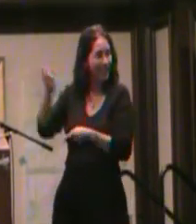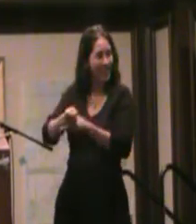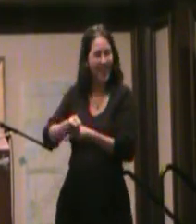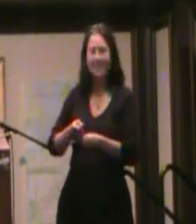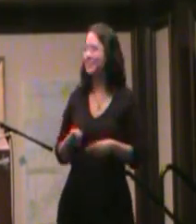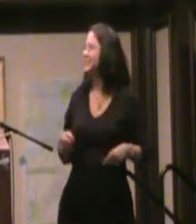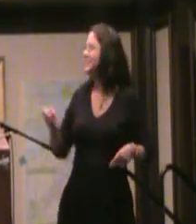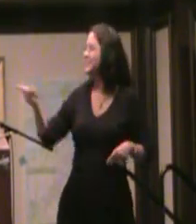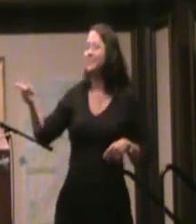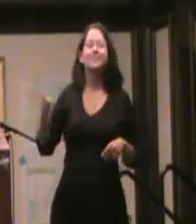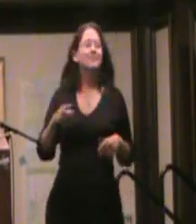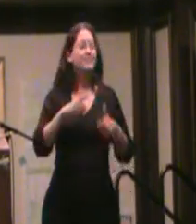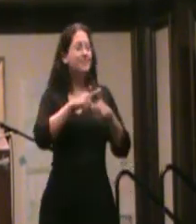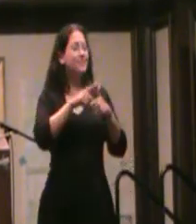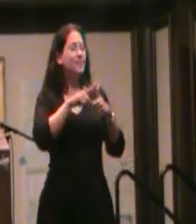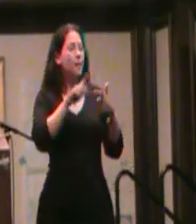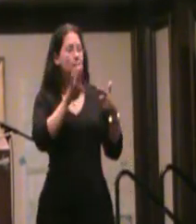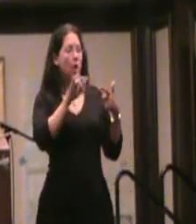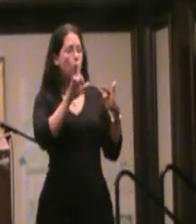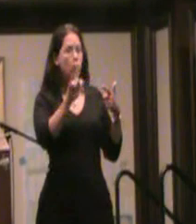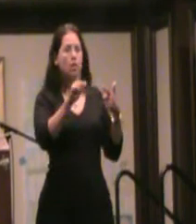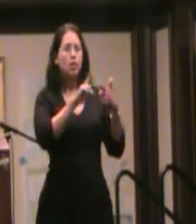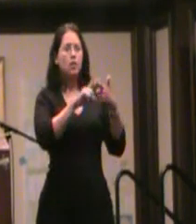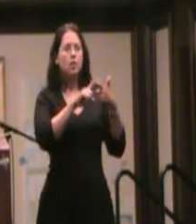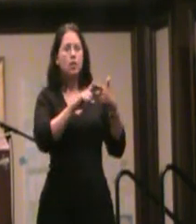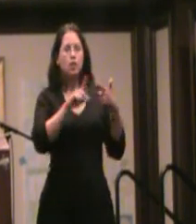from. Anybody else?